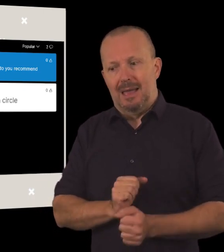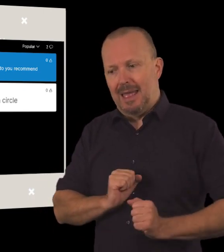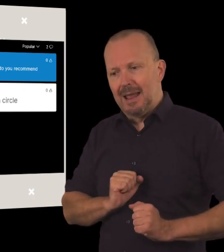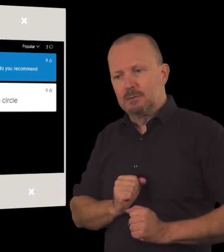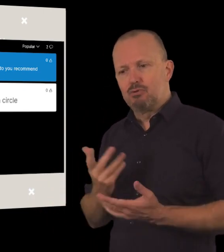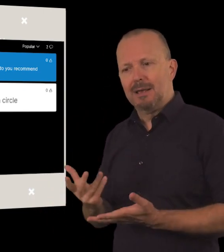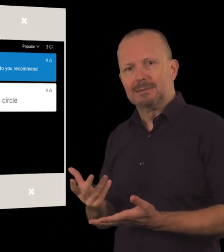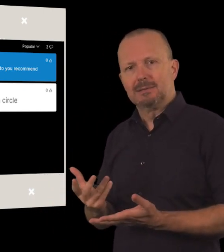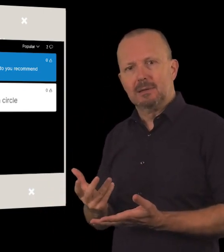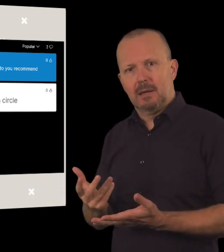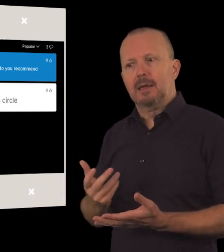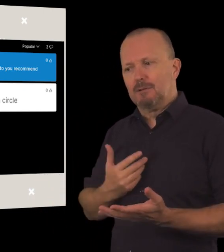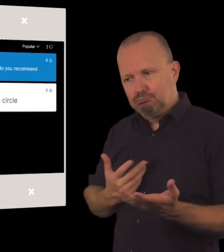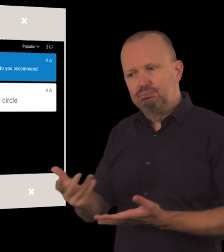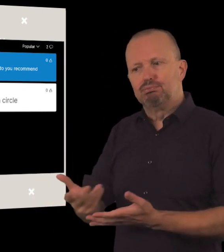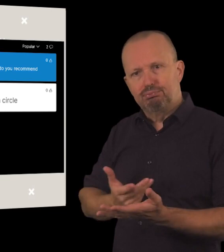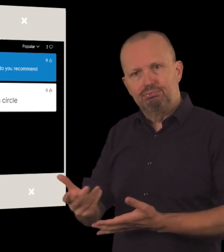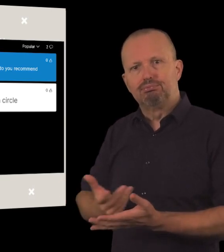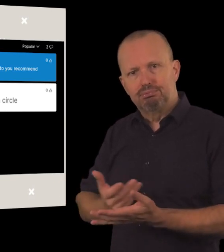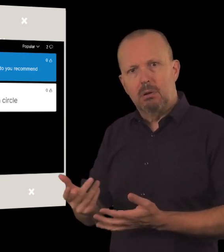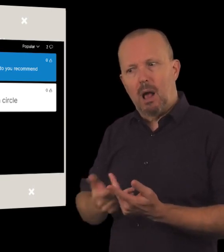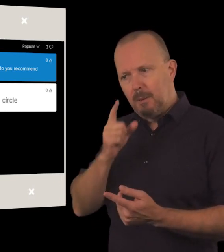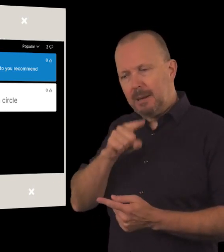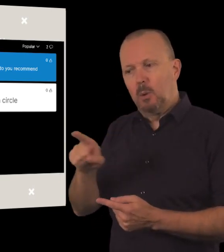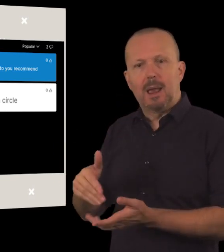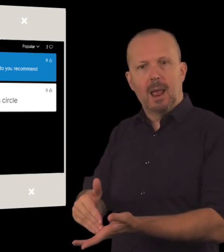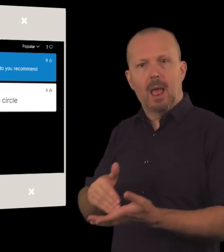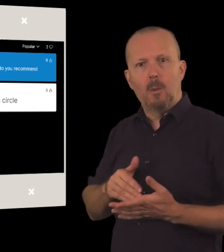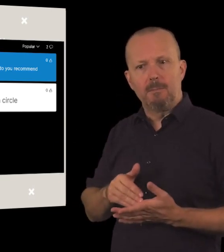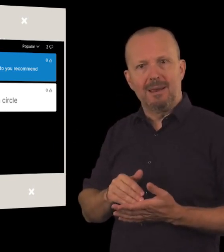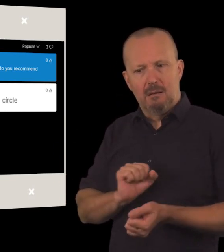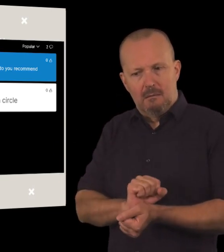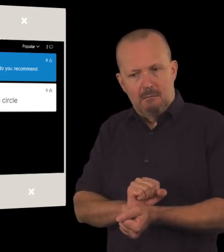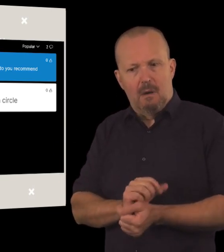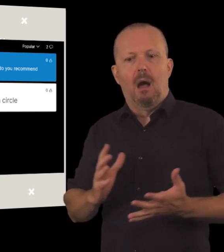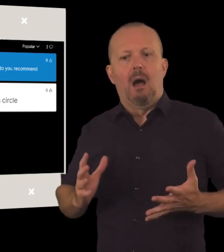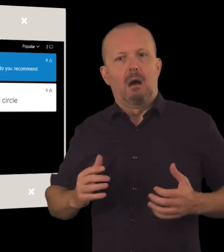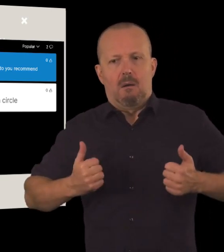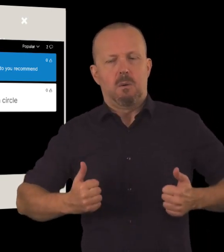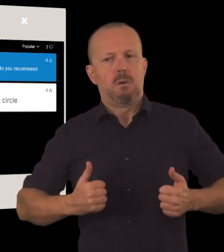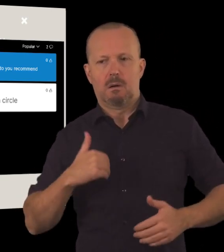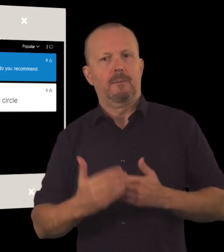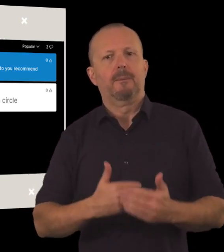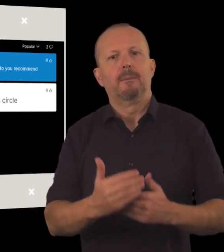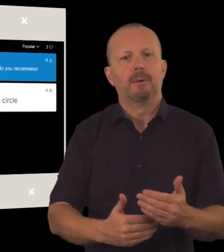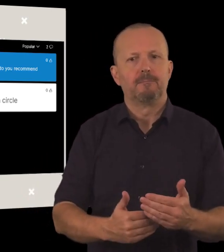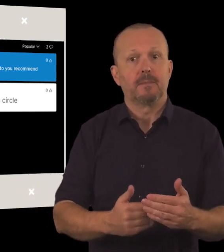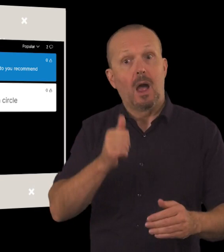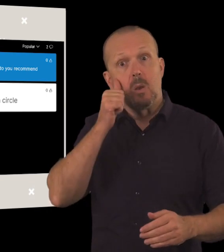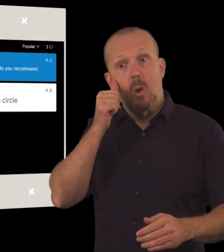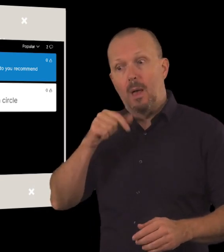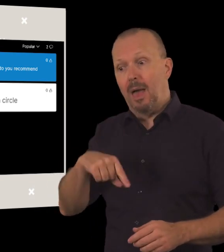be able to vent that to someone and have people help you get out of that block, because we all know as a team how important